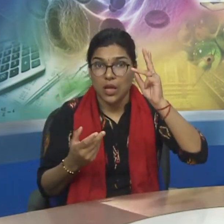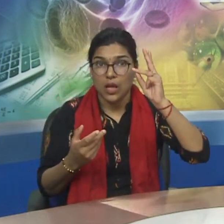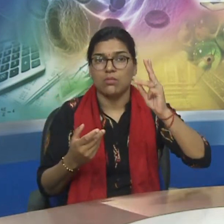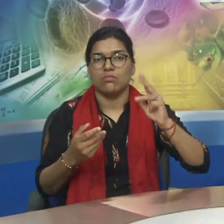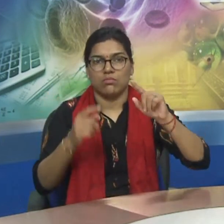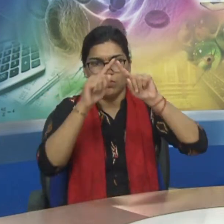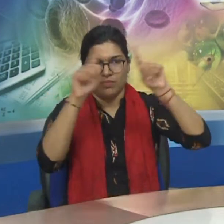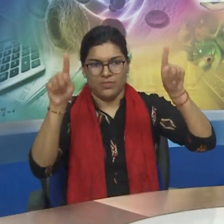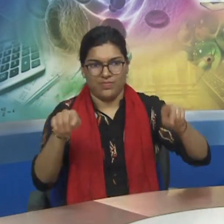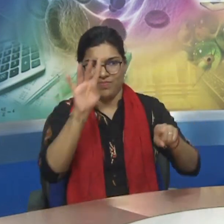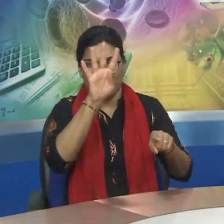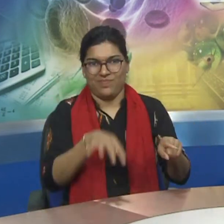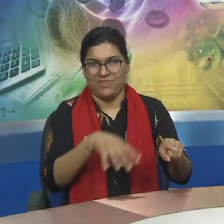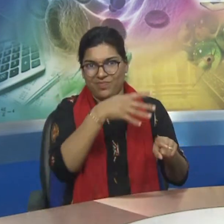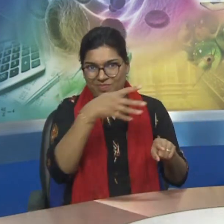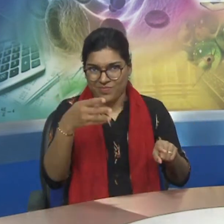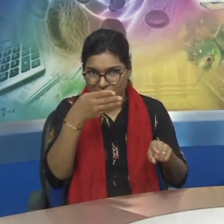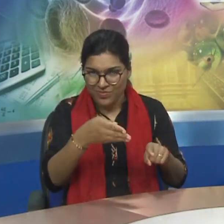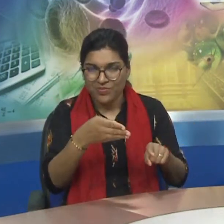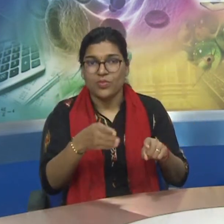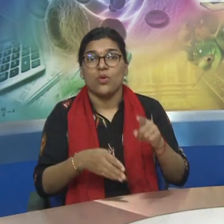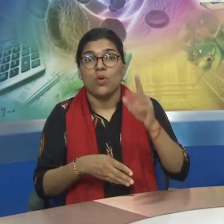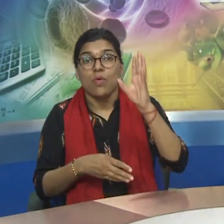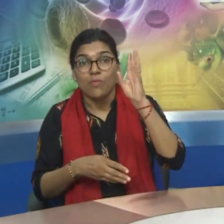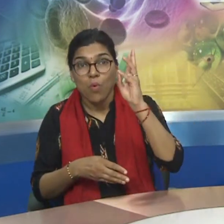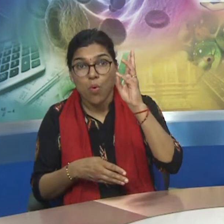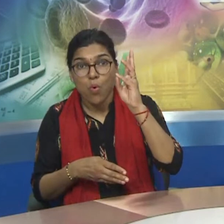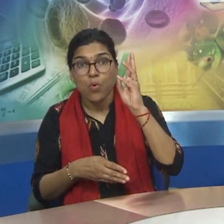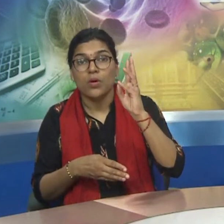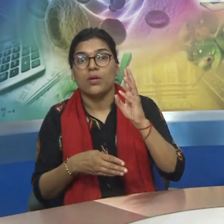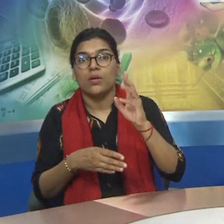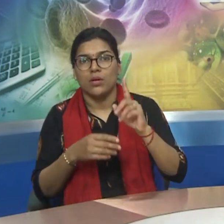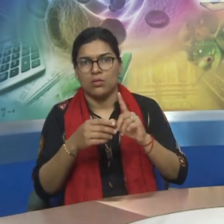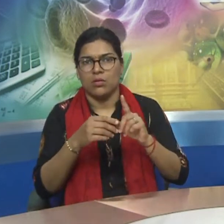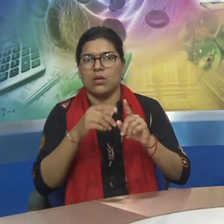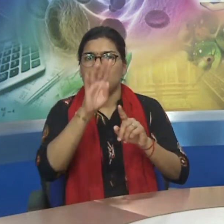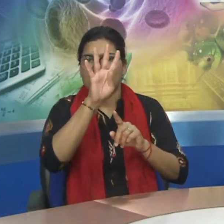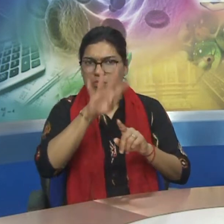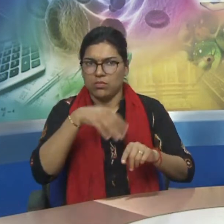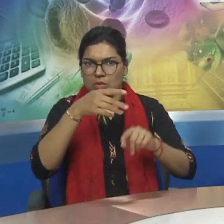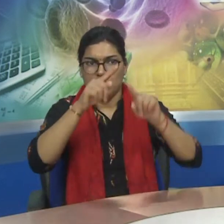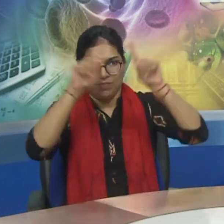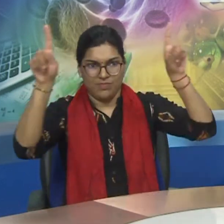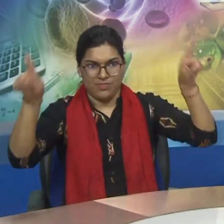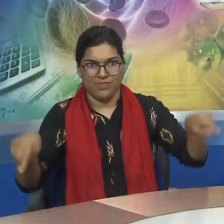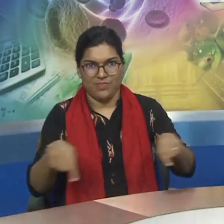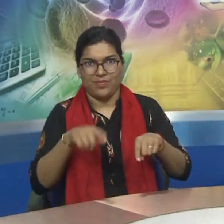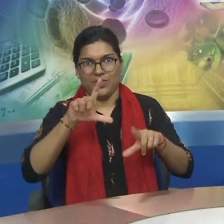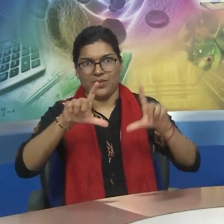A is package, B is program, C is worksheet and 4 is spreadsheet.